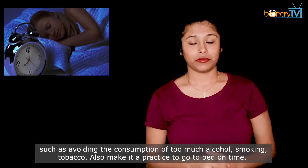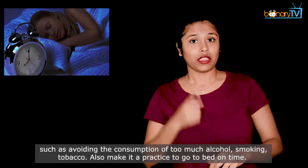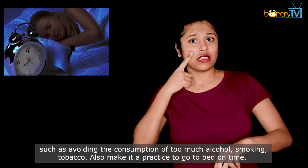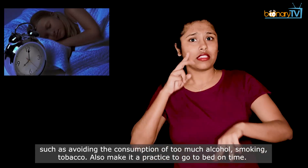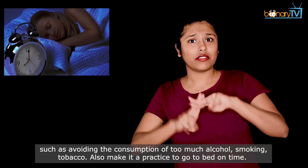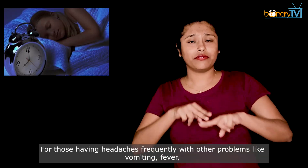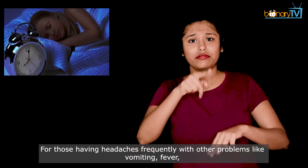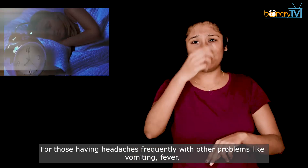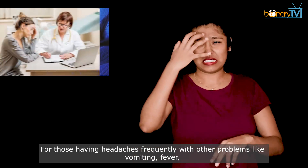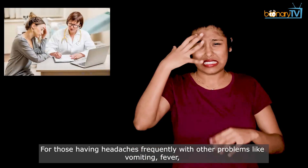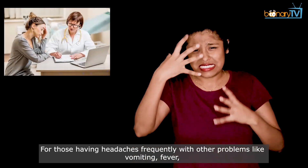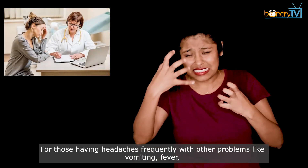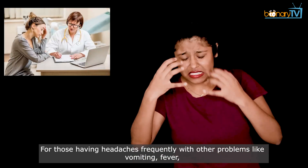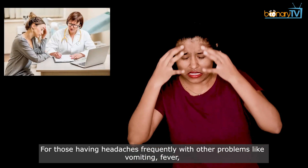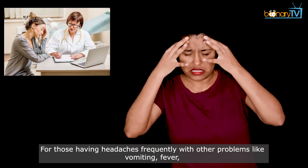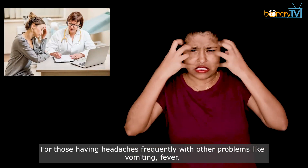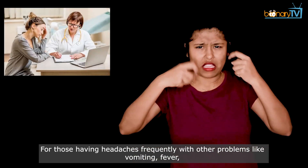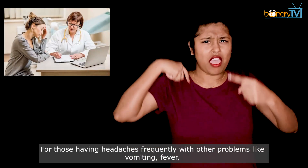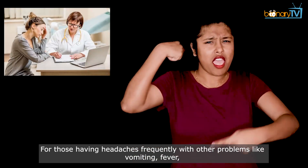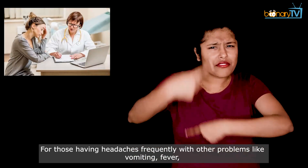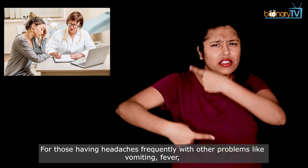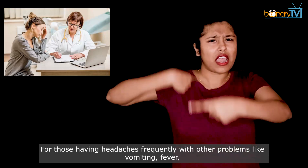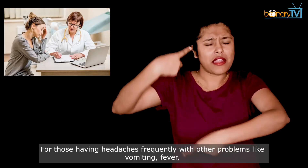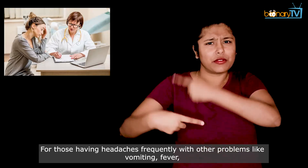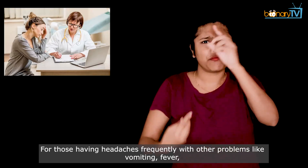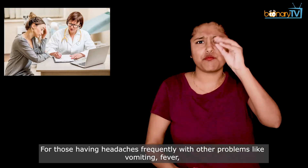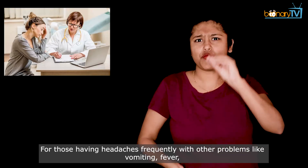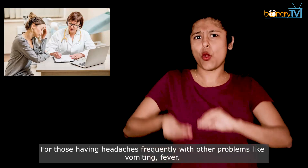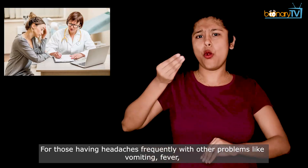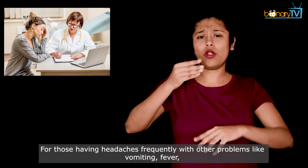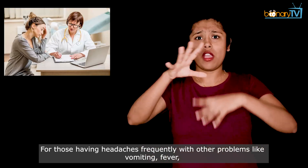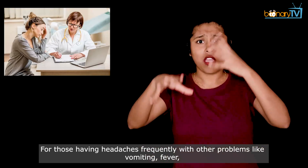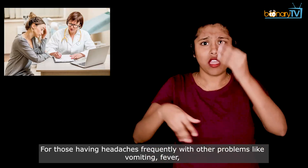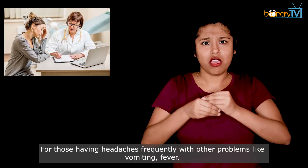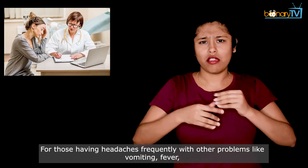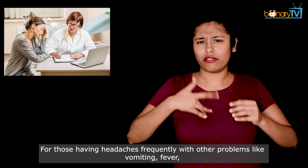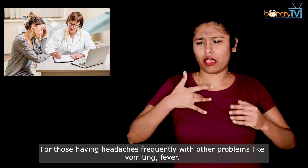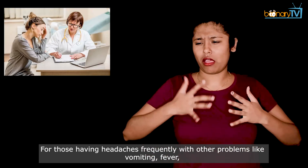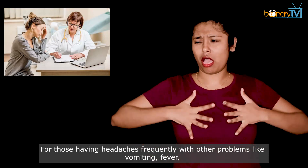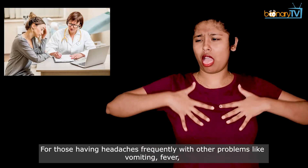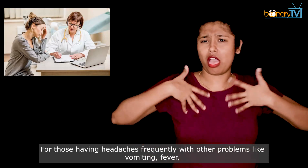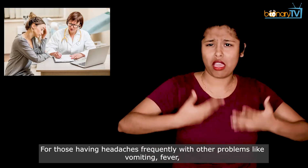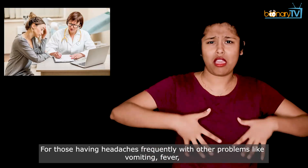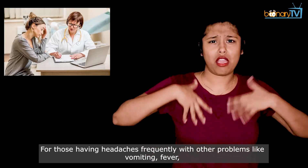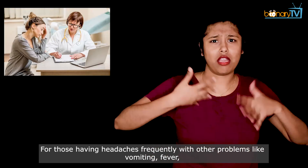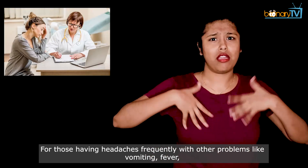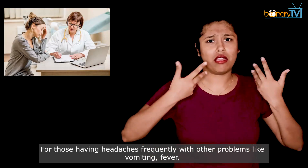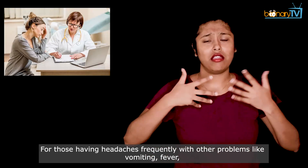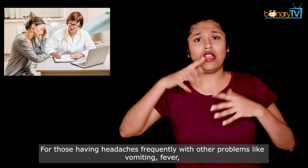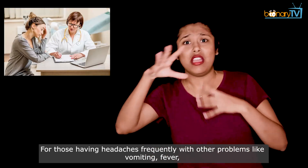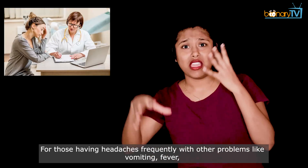For those having headaches frequently with other problems like vomiting,